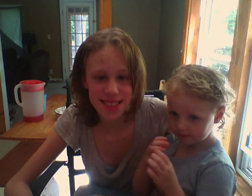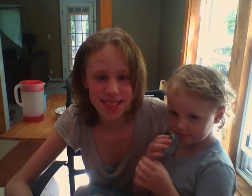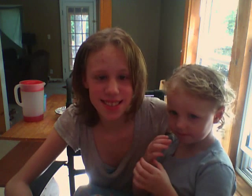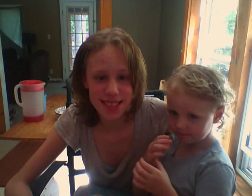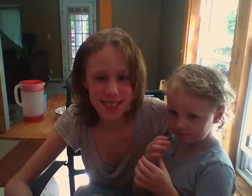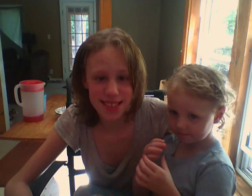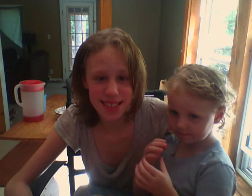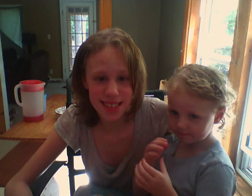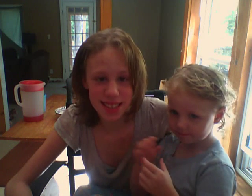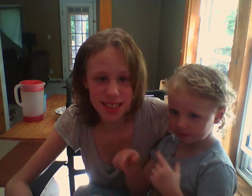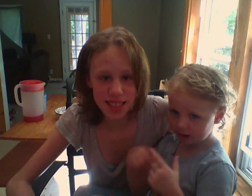Funds